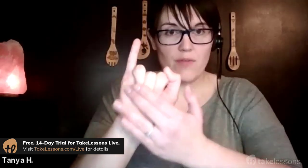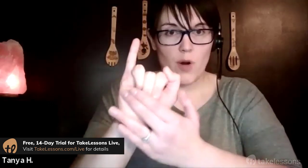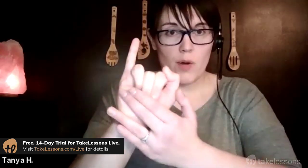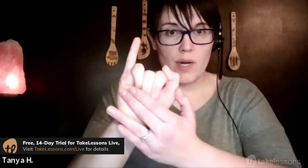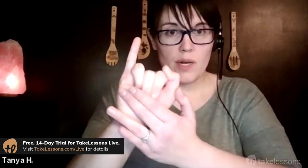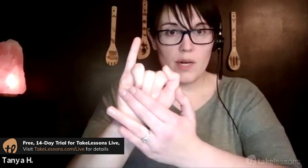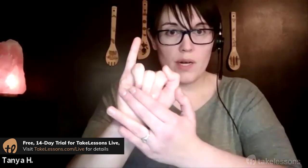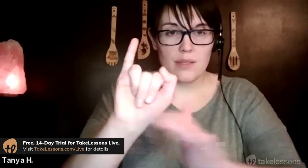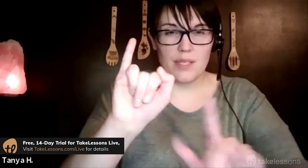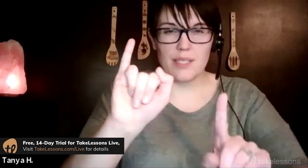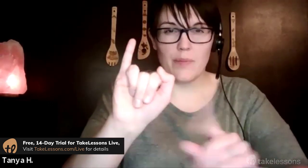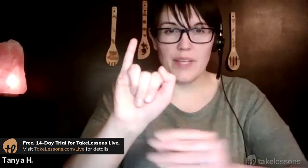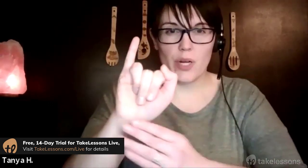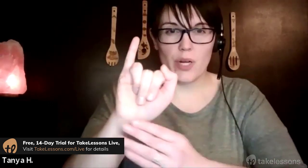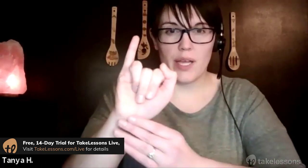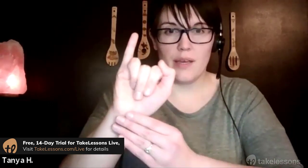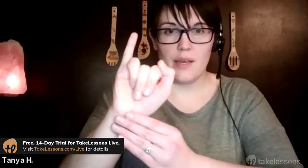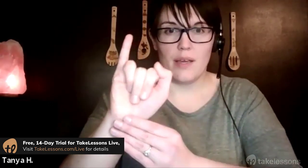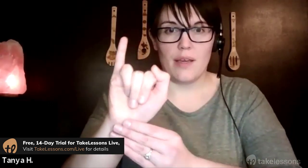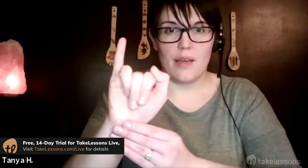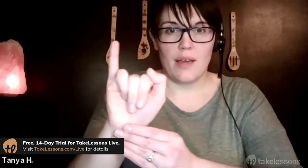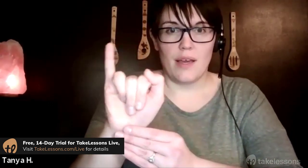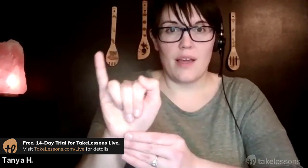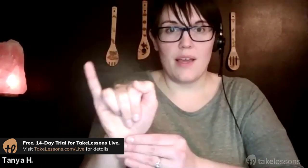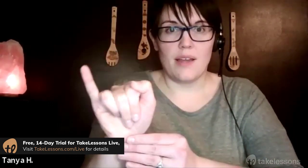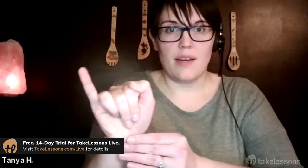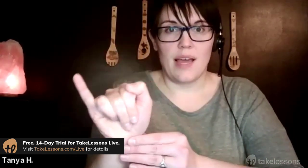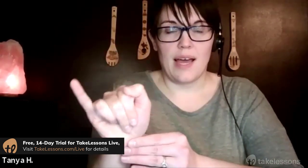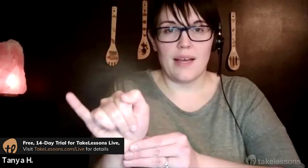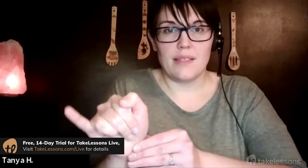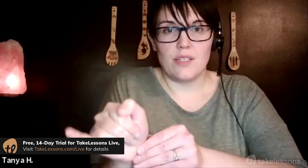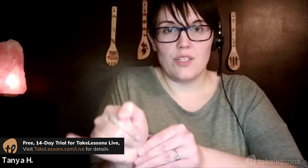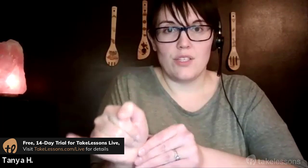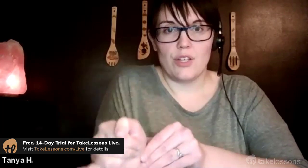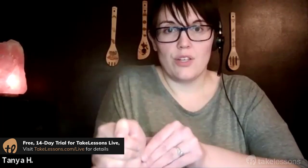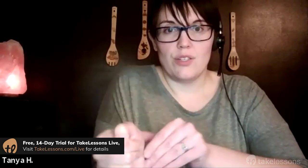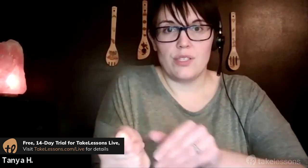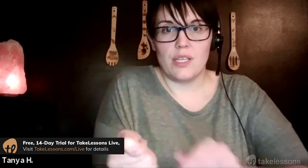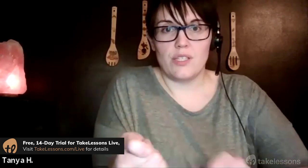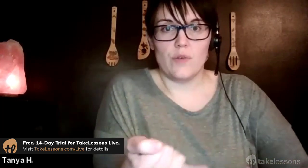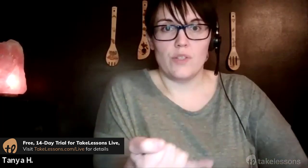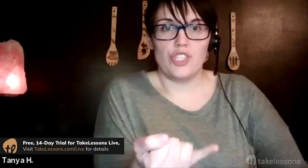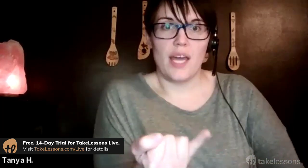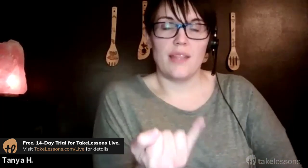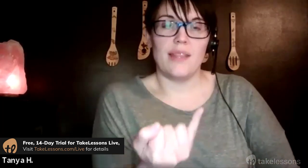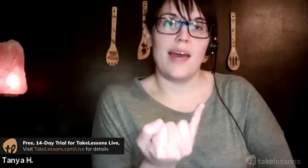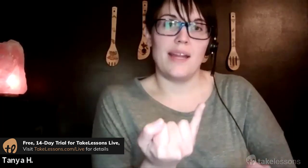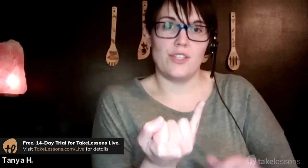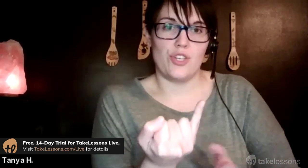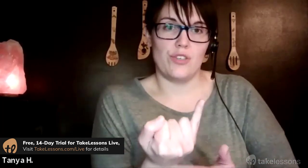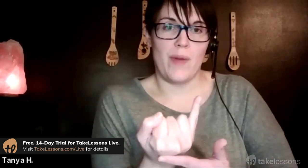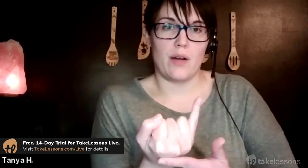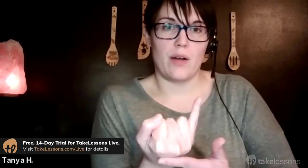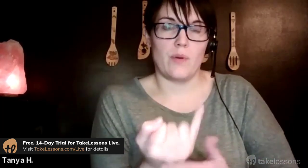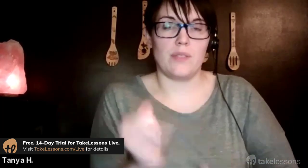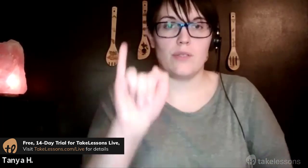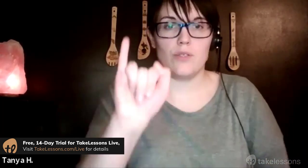forward. This can be tricky. And as it turns into a J, then it turns backwards. So it